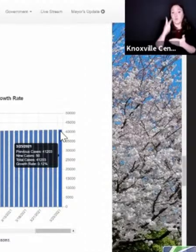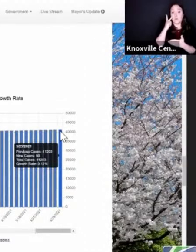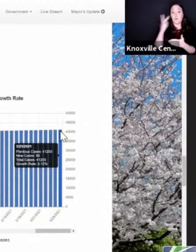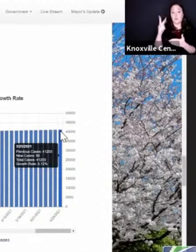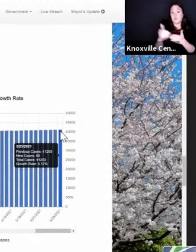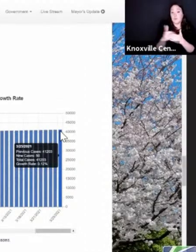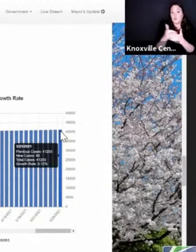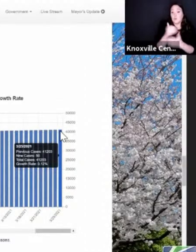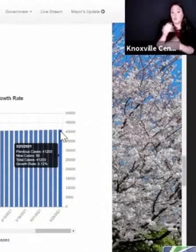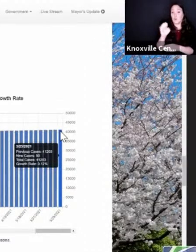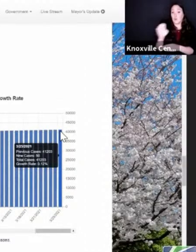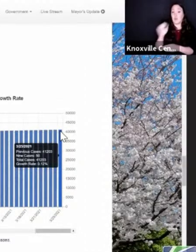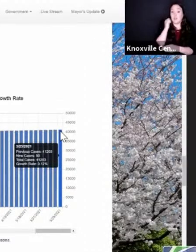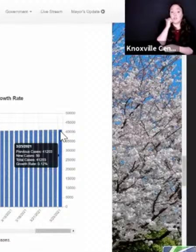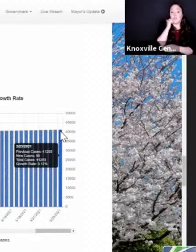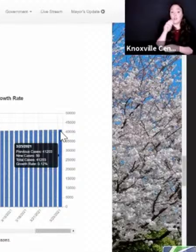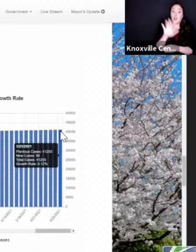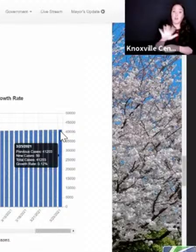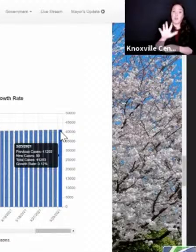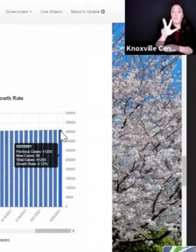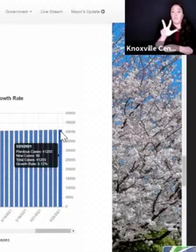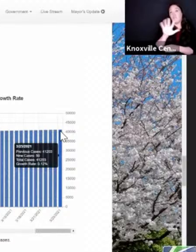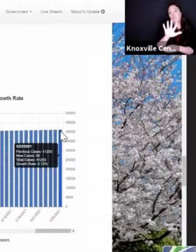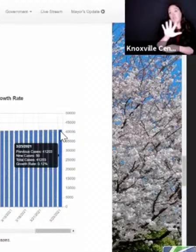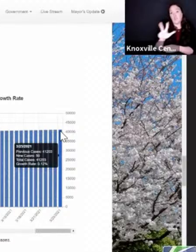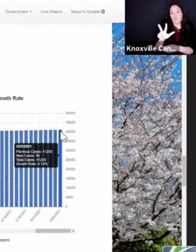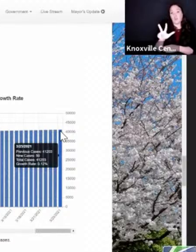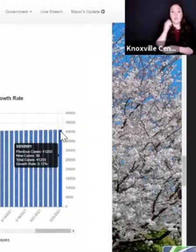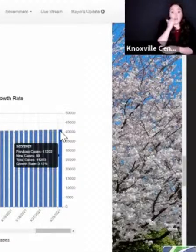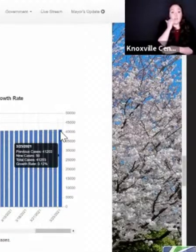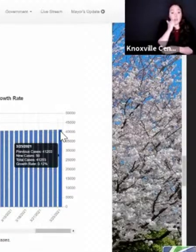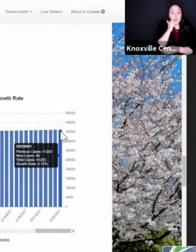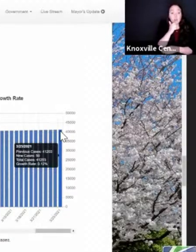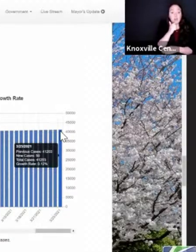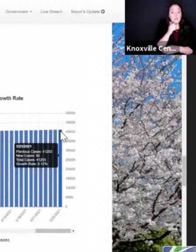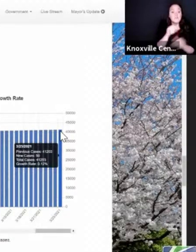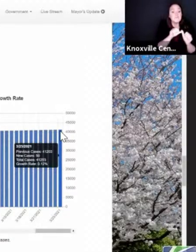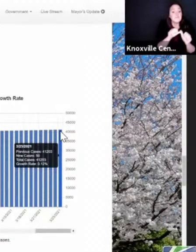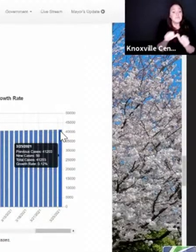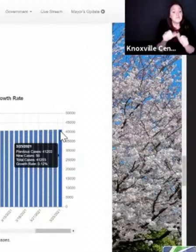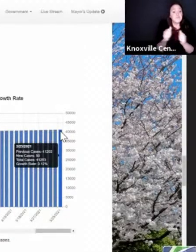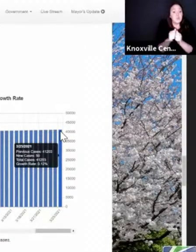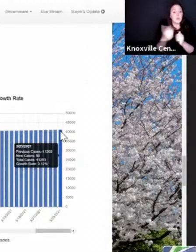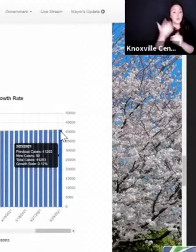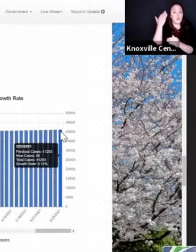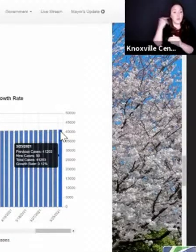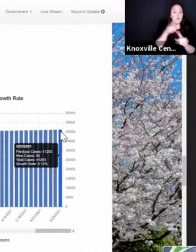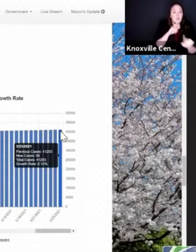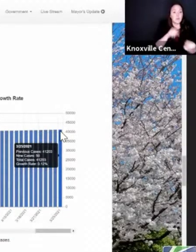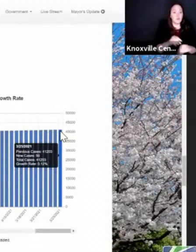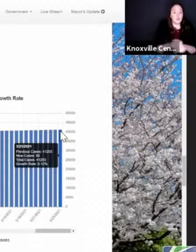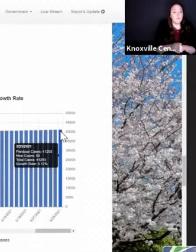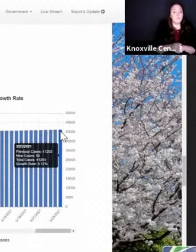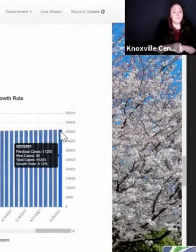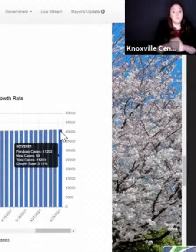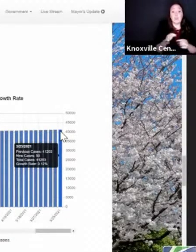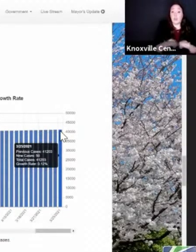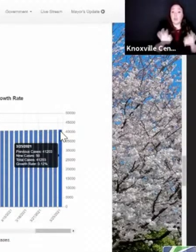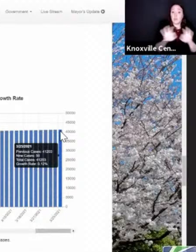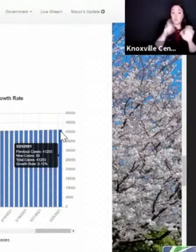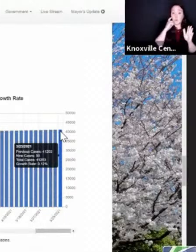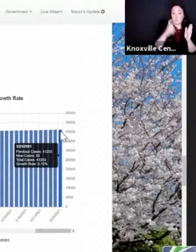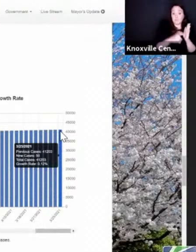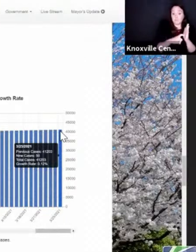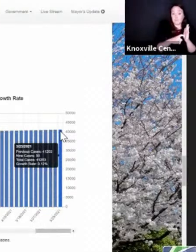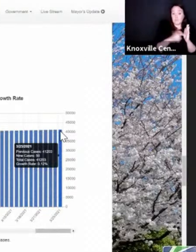new cases at approximately 53 cases per day, which is consistent with the previous reporting periods. It is important to note